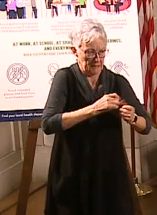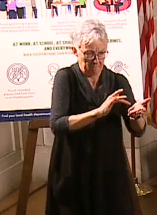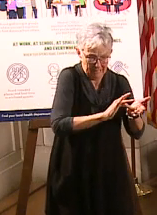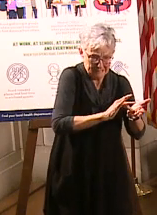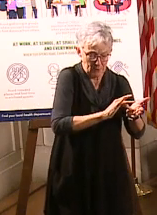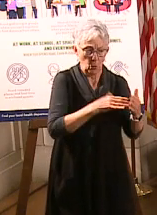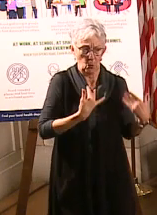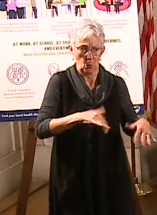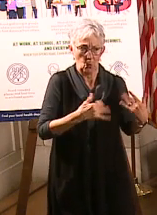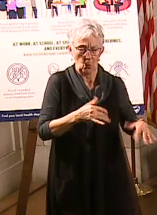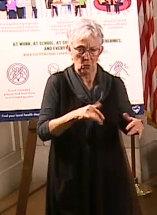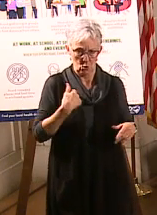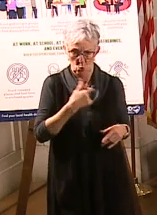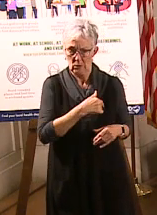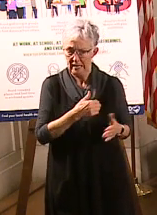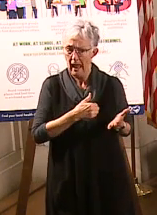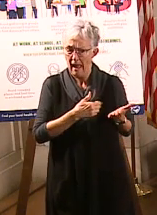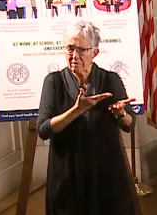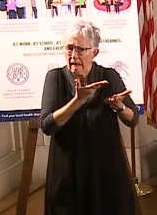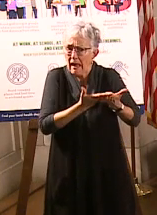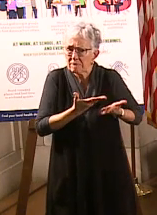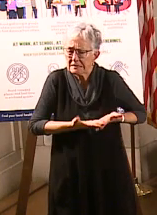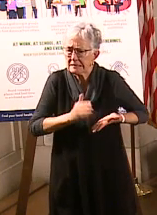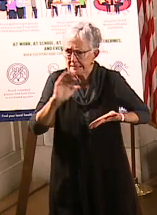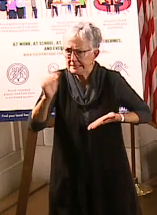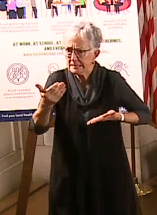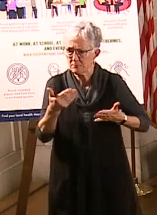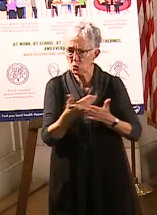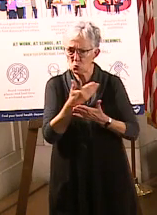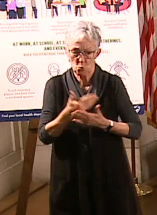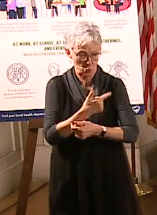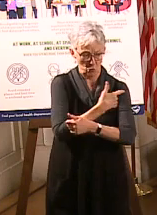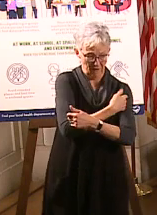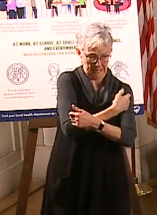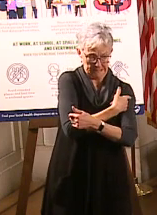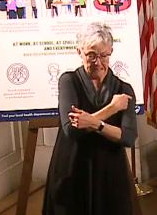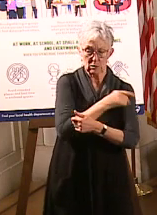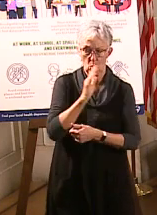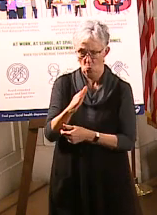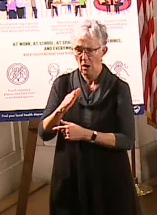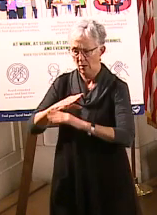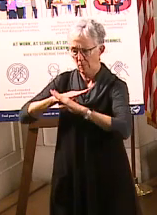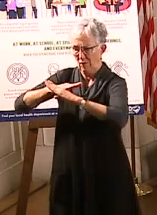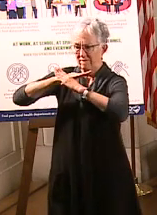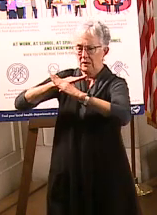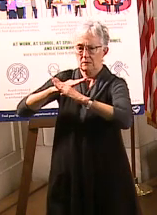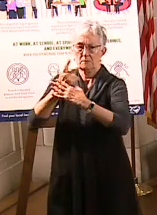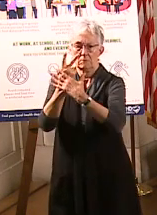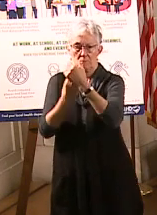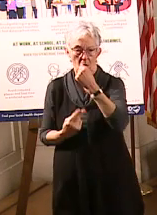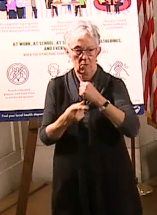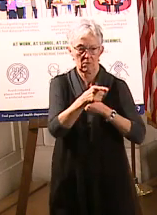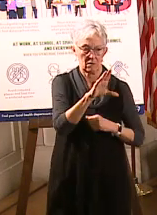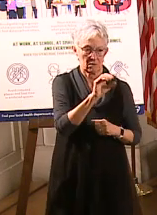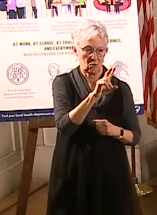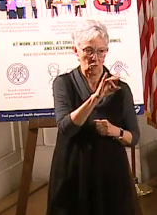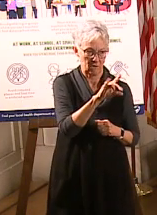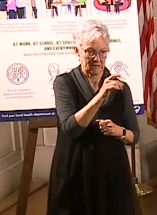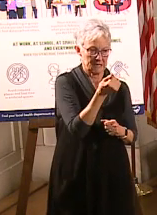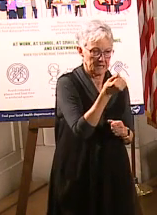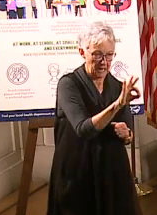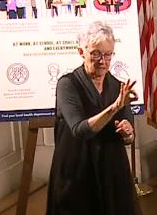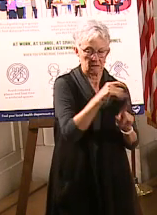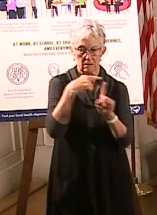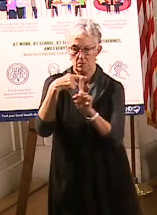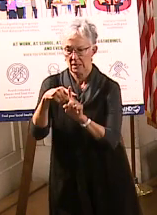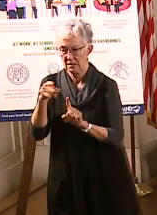that the vaccine is covering this new strain in addition to the old strain, hopefully we'll have good result going